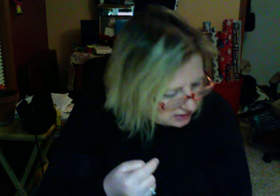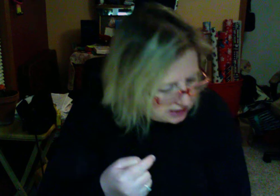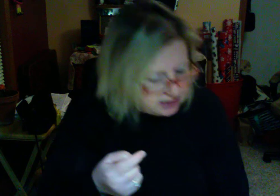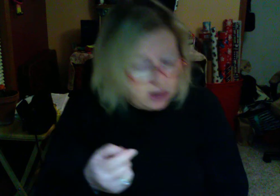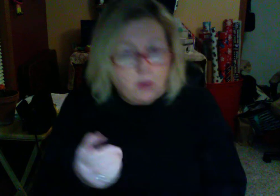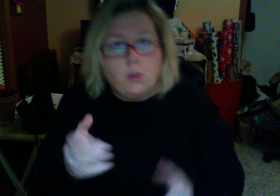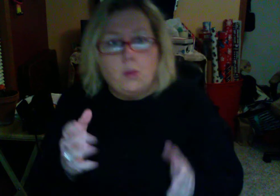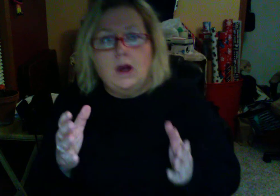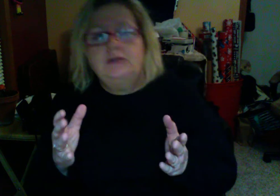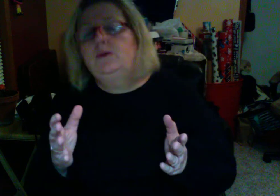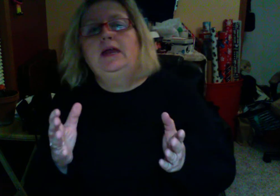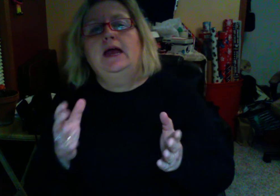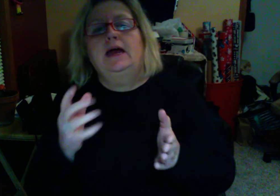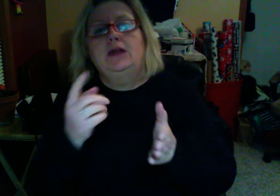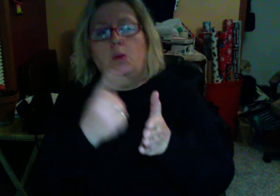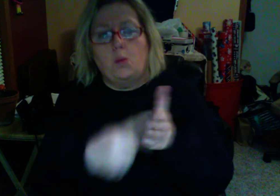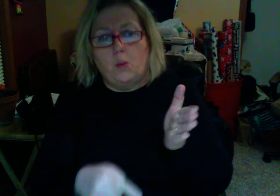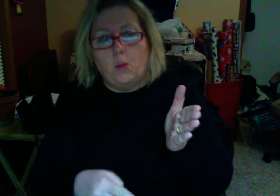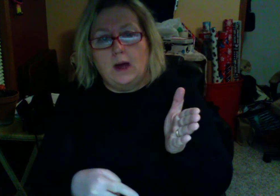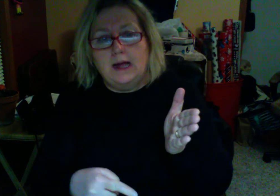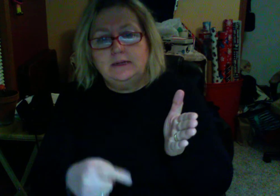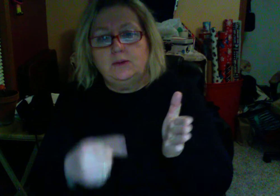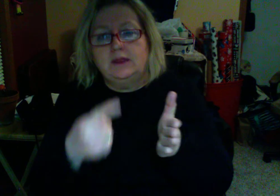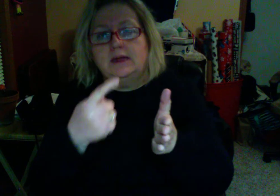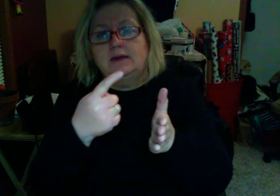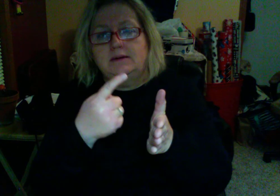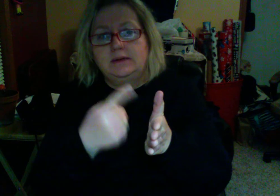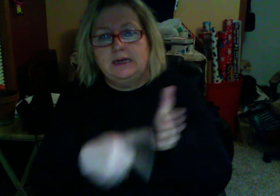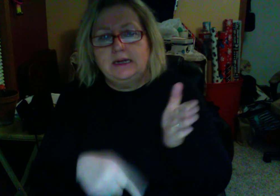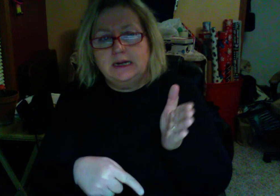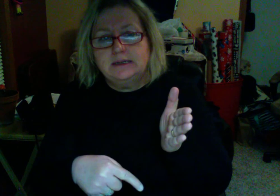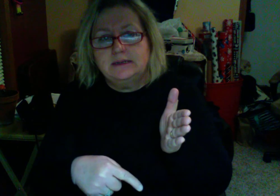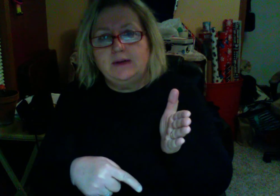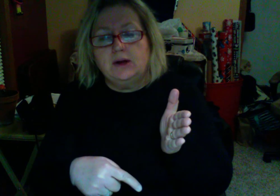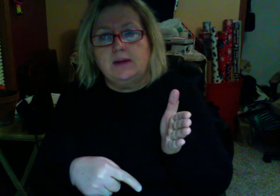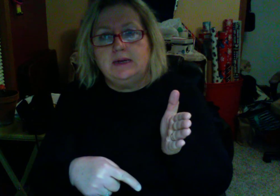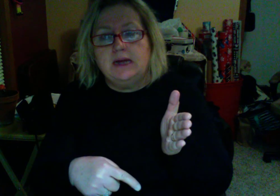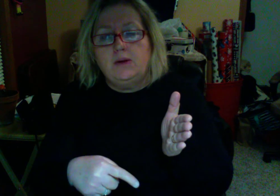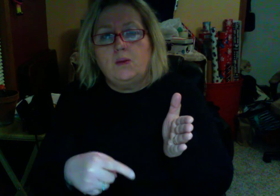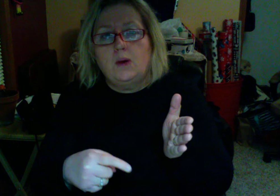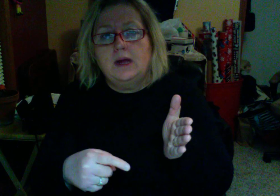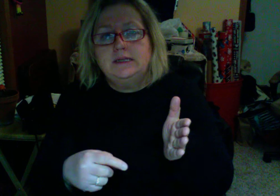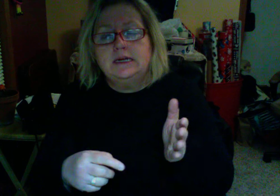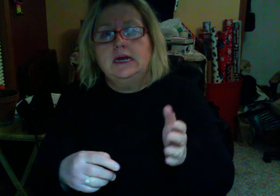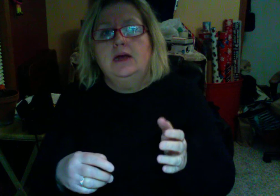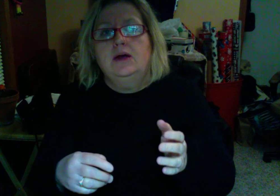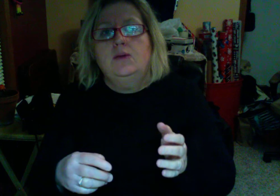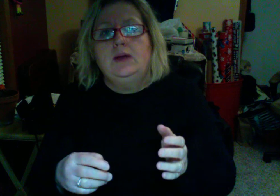Then what we had, what with the index finger coming down, what. We